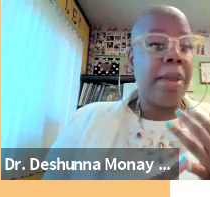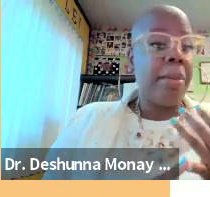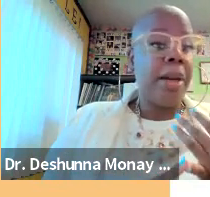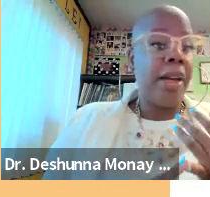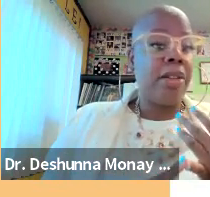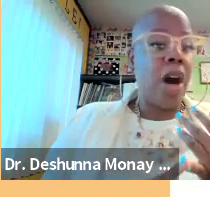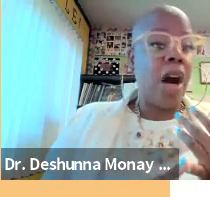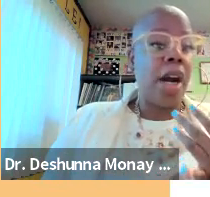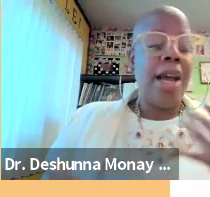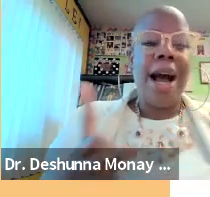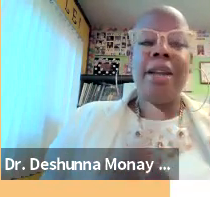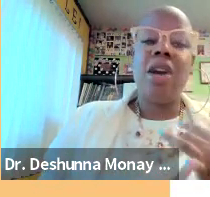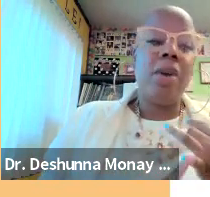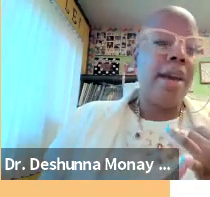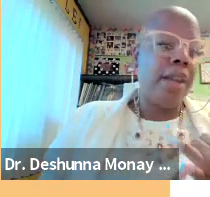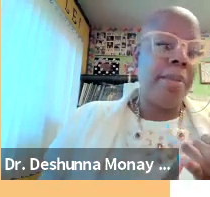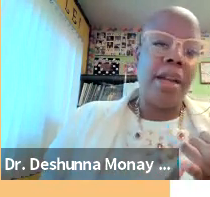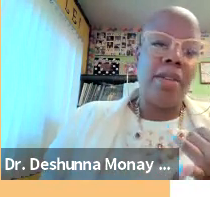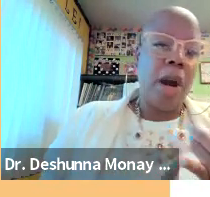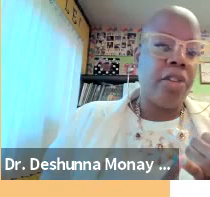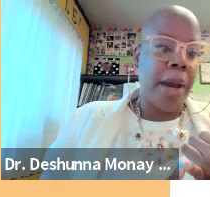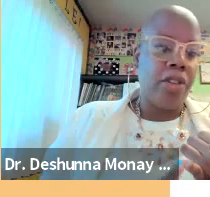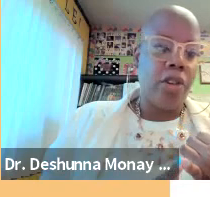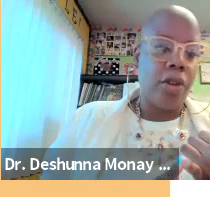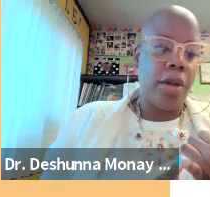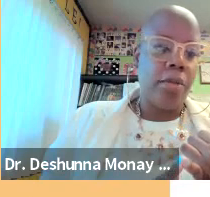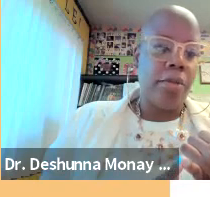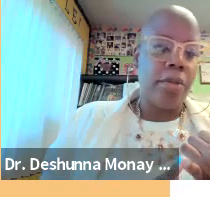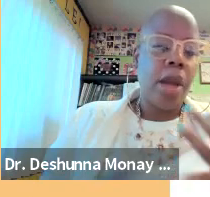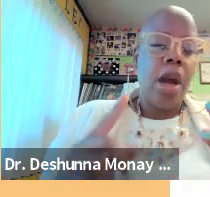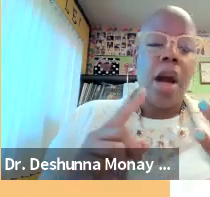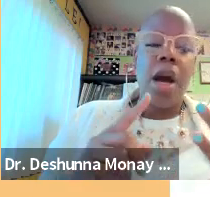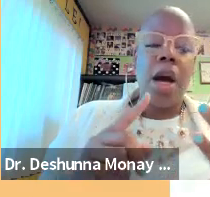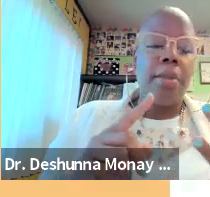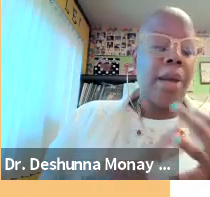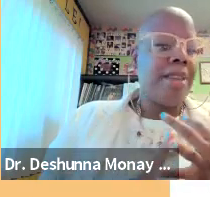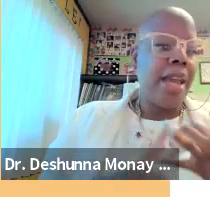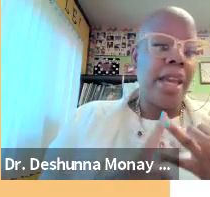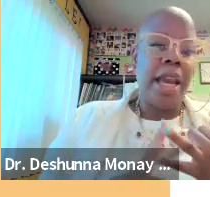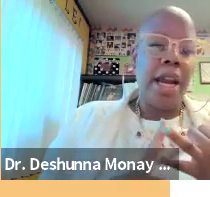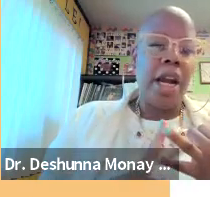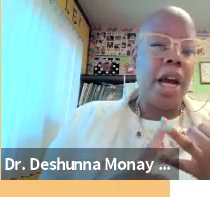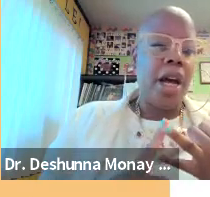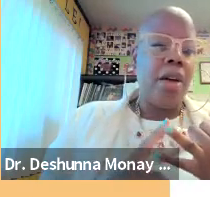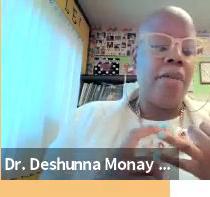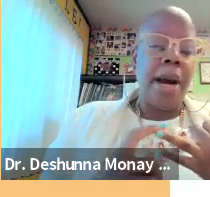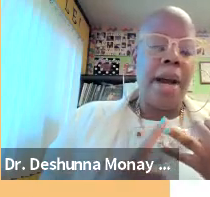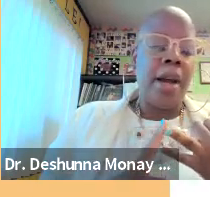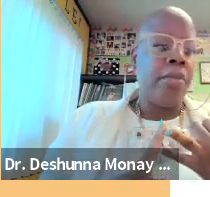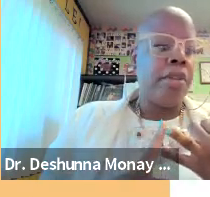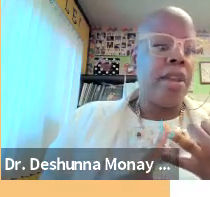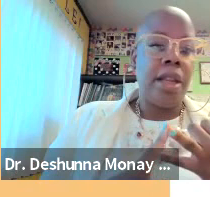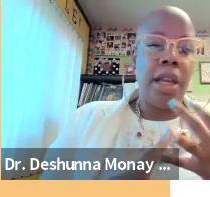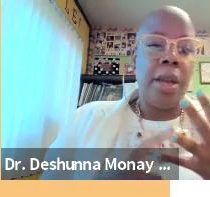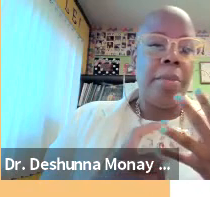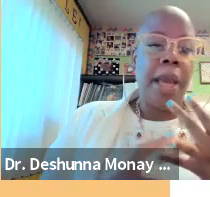so some of the barriers are, I don't have anybody to watch my children. I'm taking care of